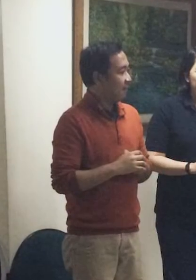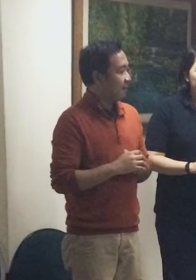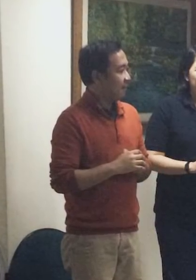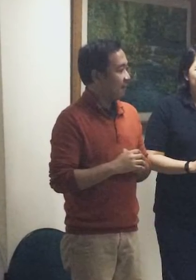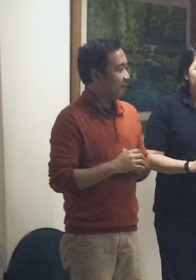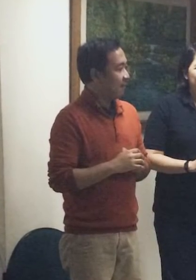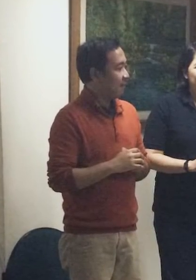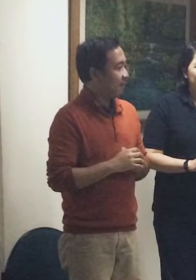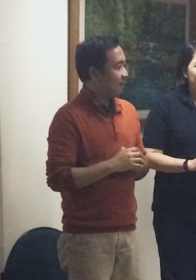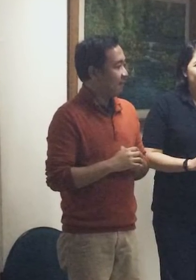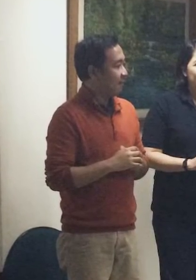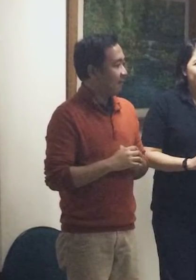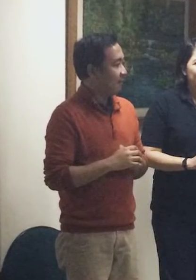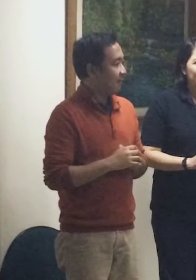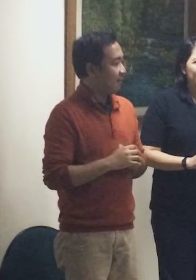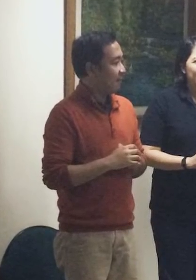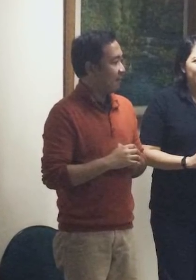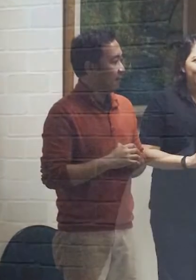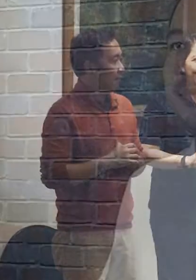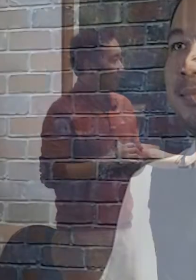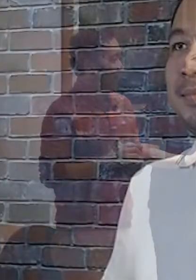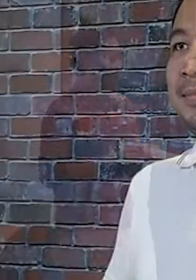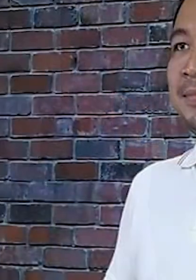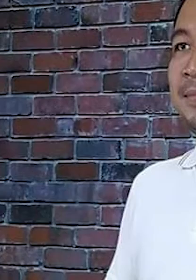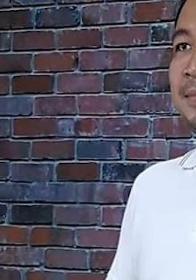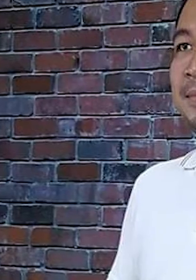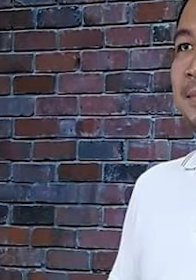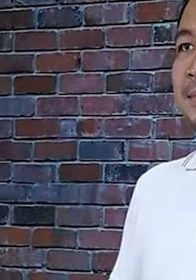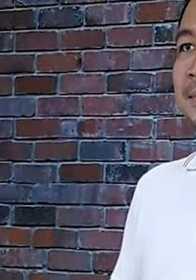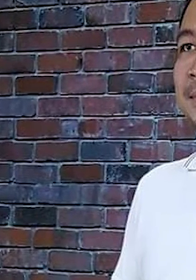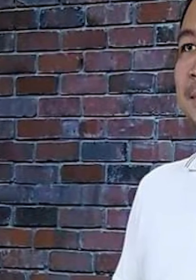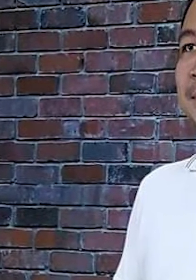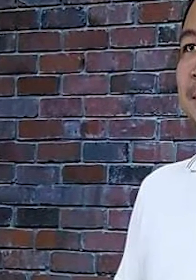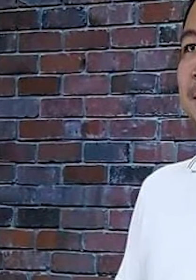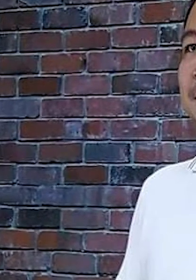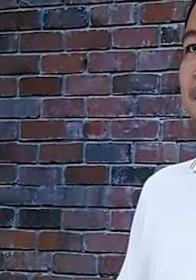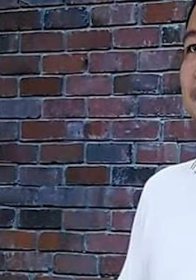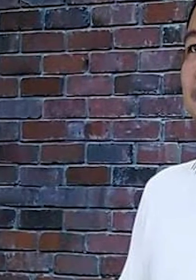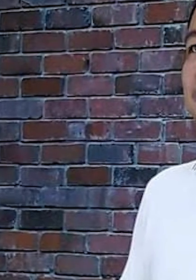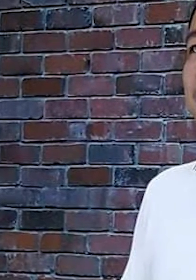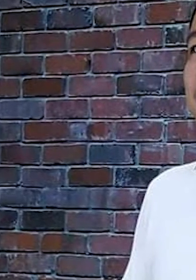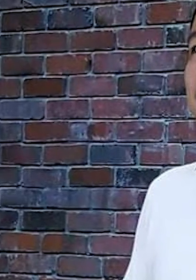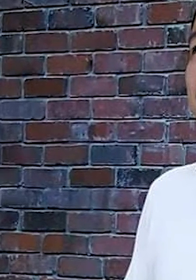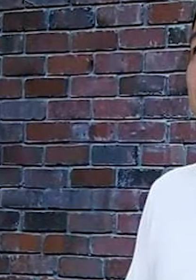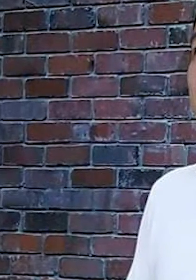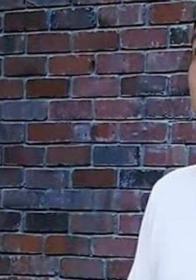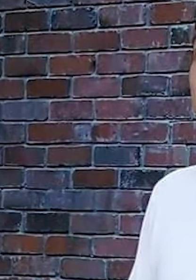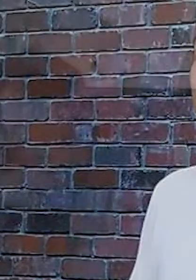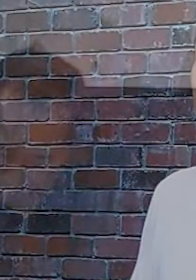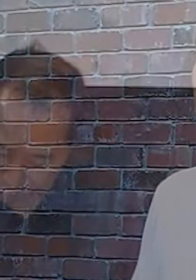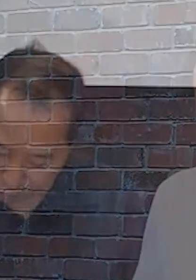from all over the world. And in a way, there's a sense of community. There's a sense of belongingness. So even if I'm an